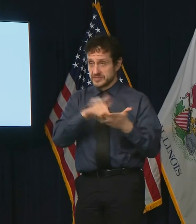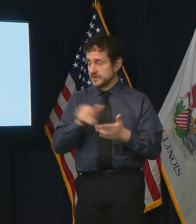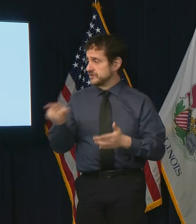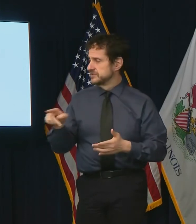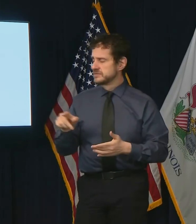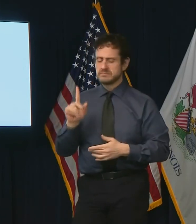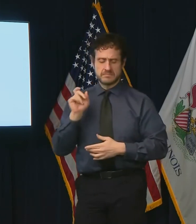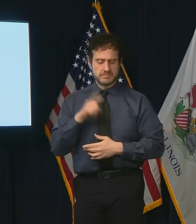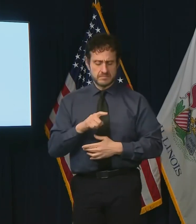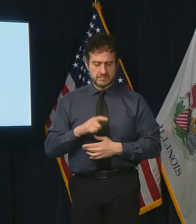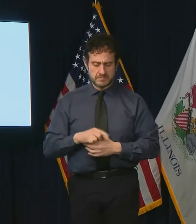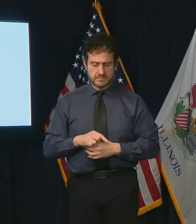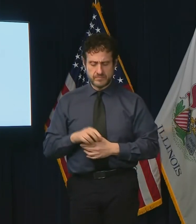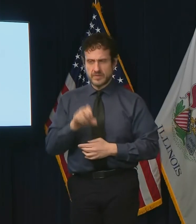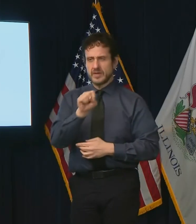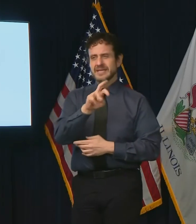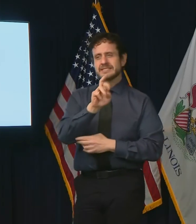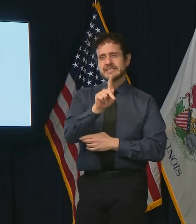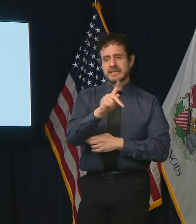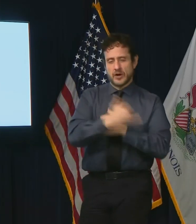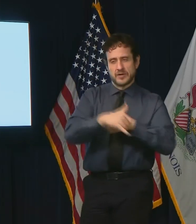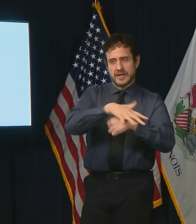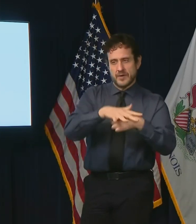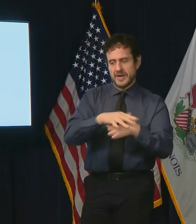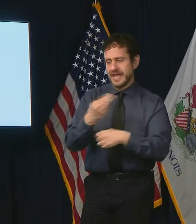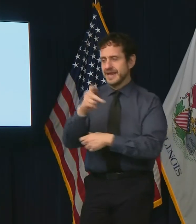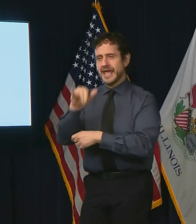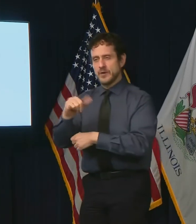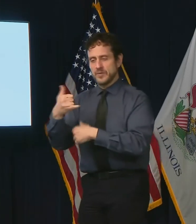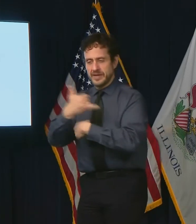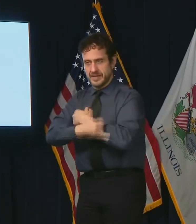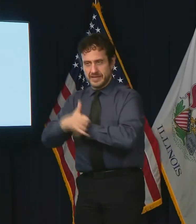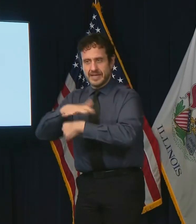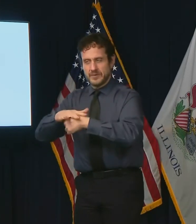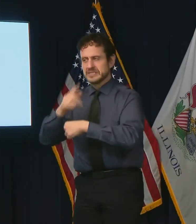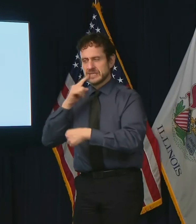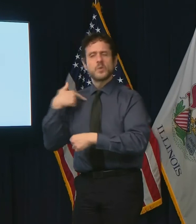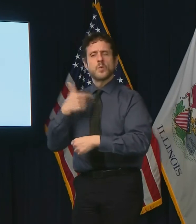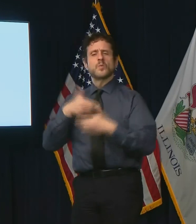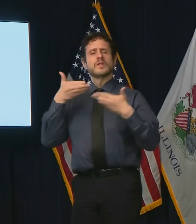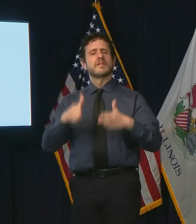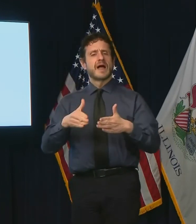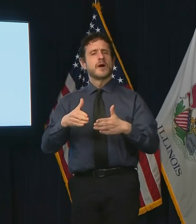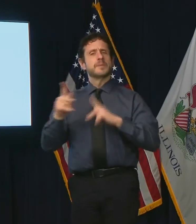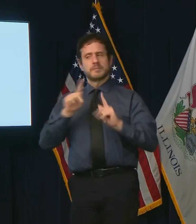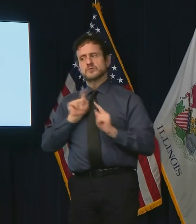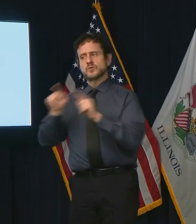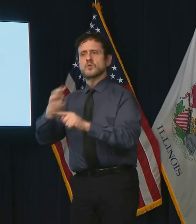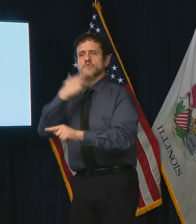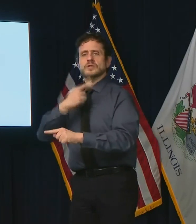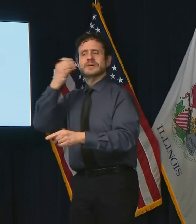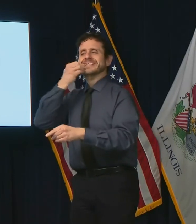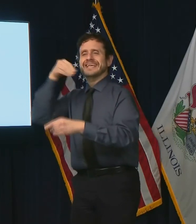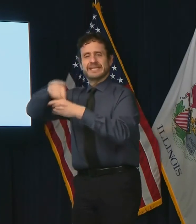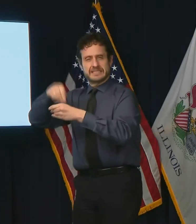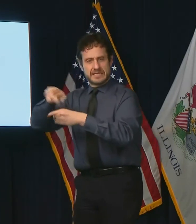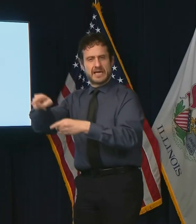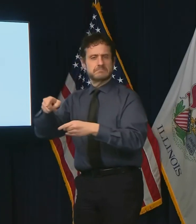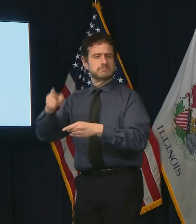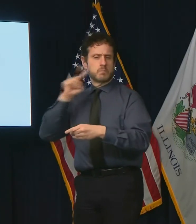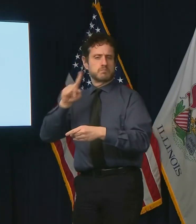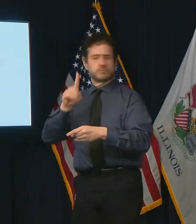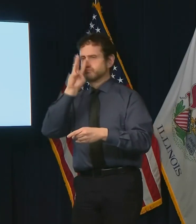asking about Stark and Henry counties, saying they will allow indoor dining and asking for your reaction to that.